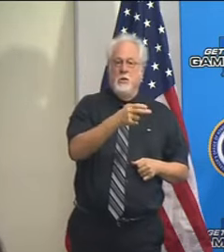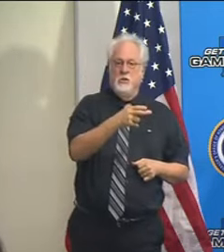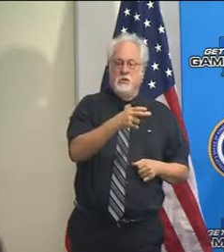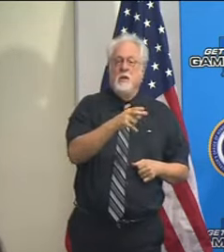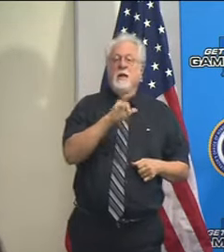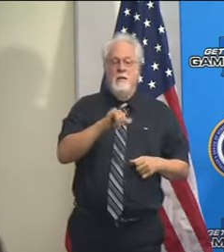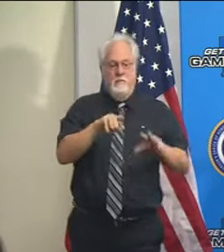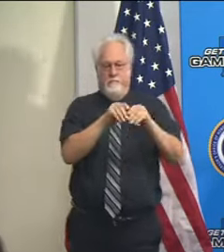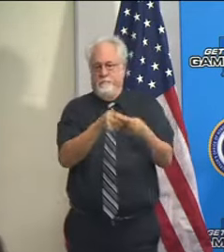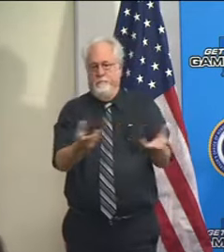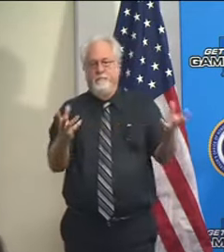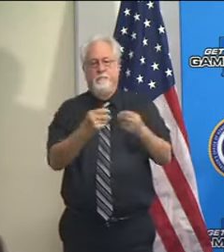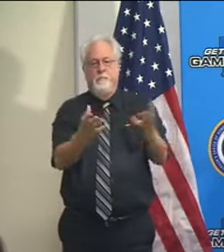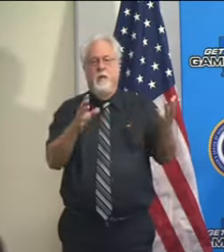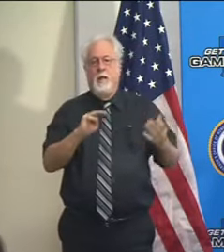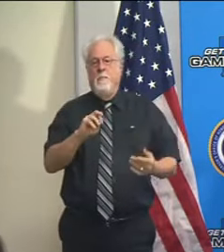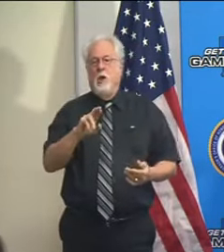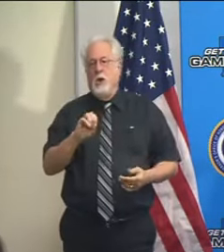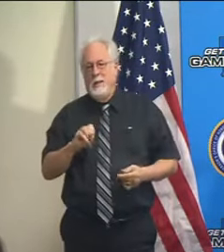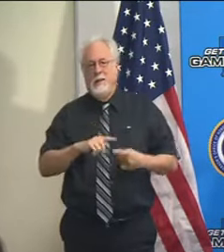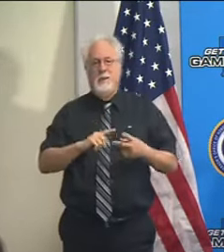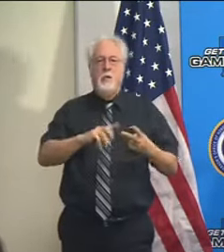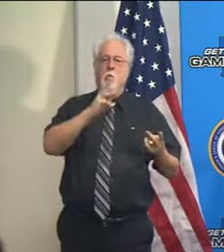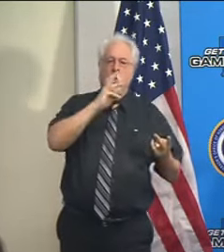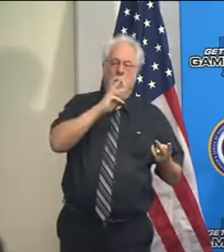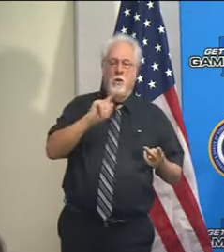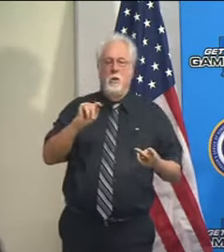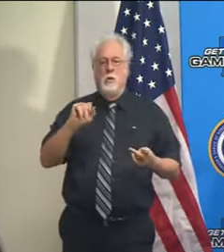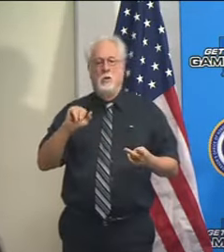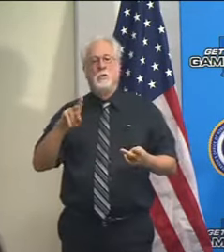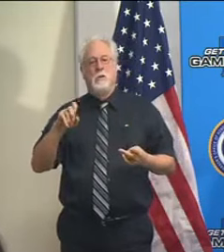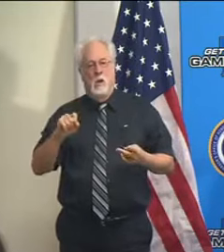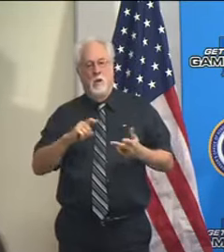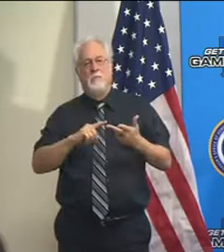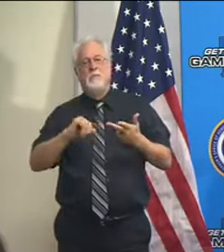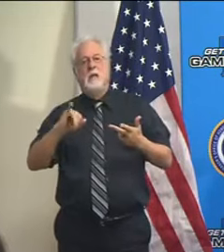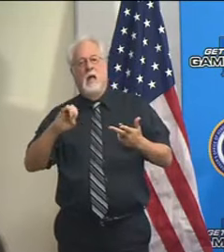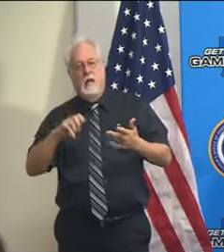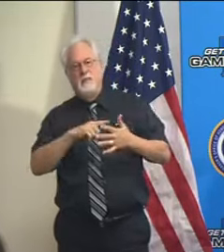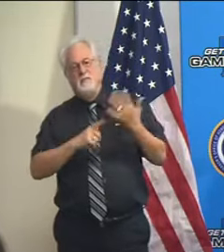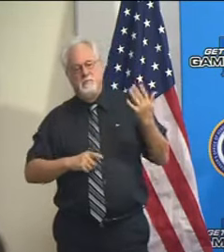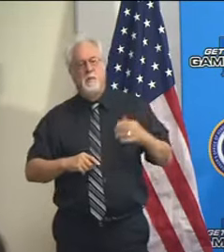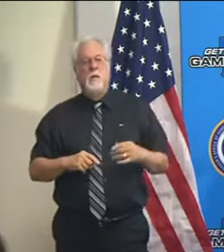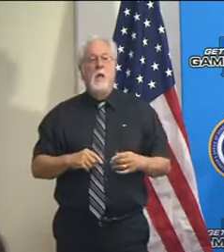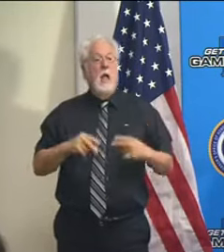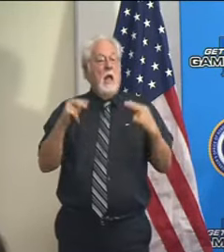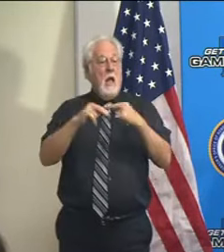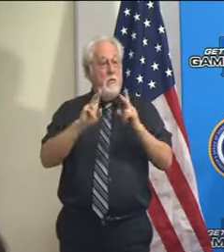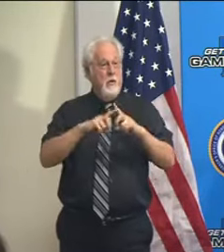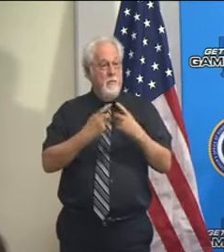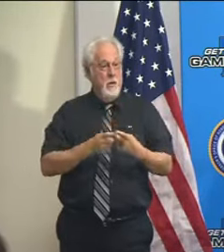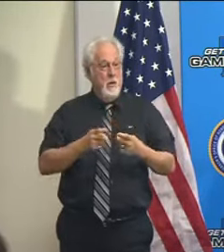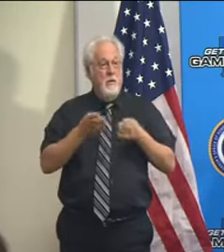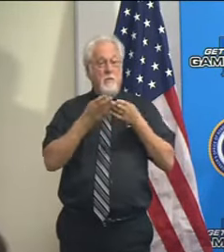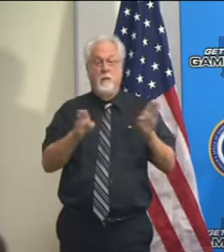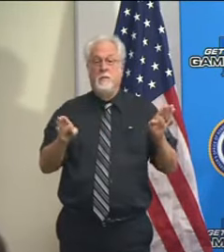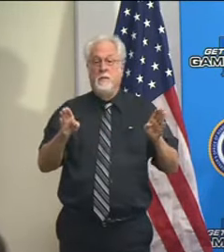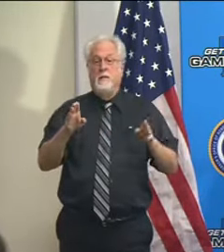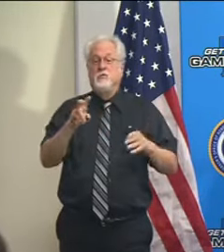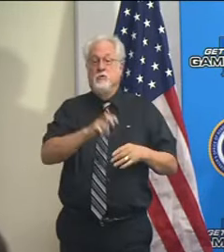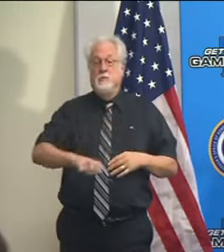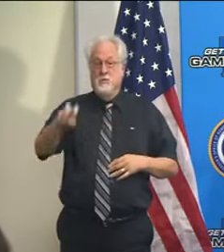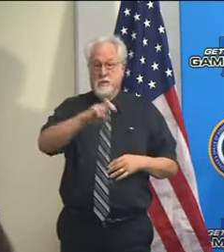where they're distributing the MREs, the water, tarps, and ice, and so forth. The Highway Department of Transportation